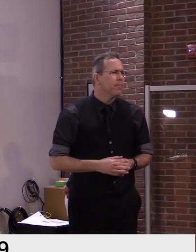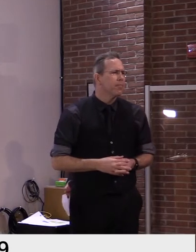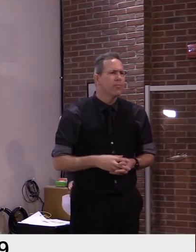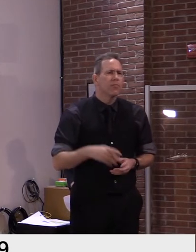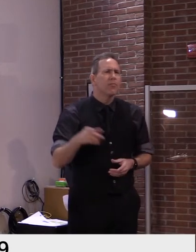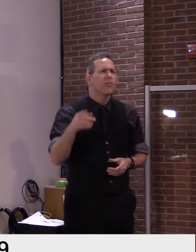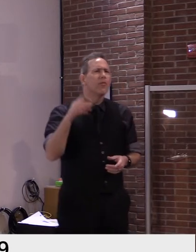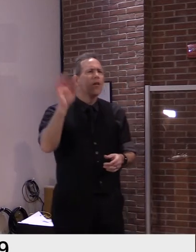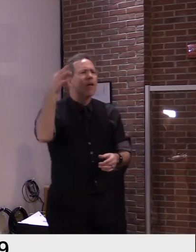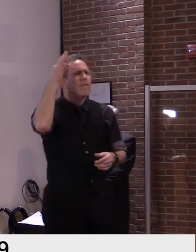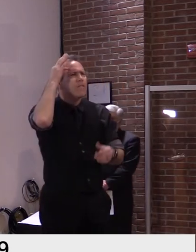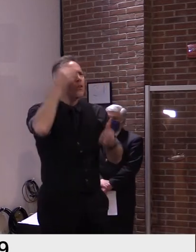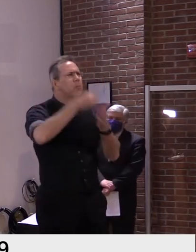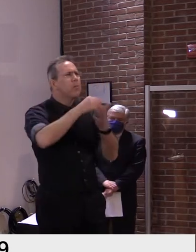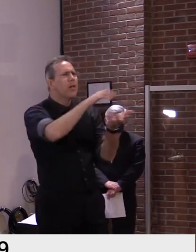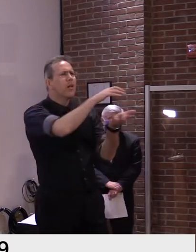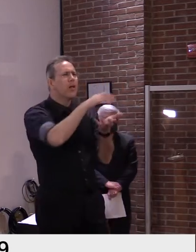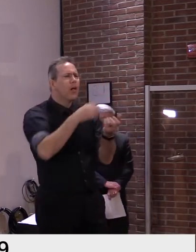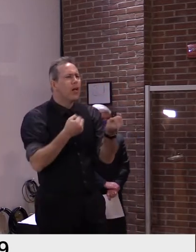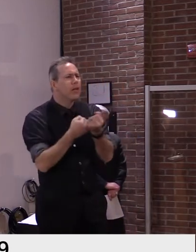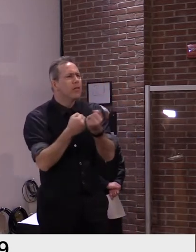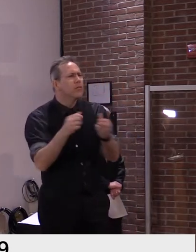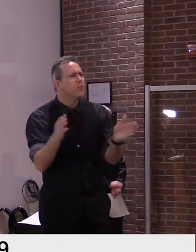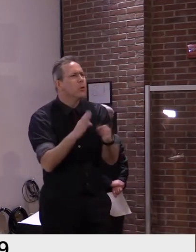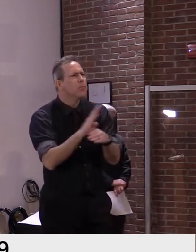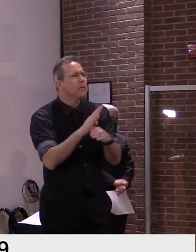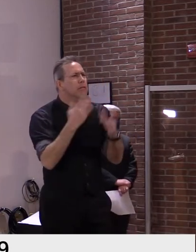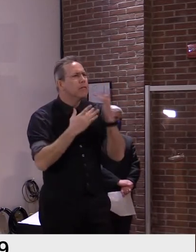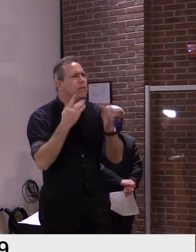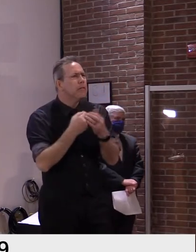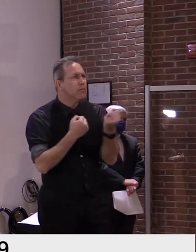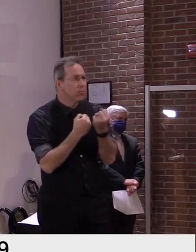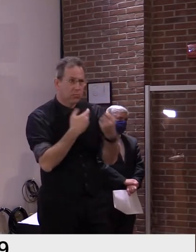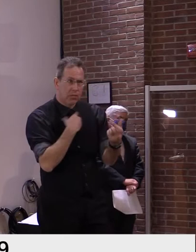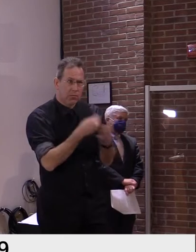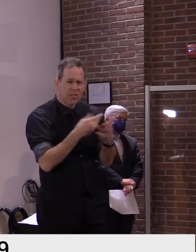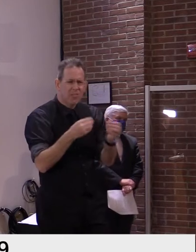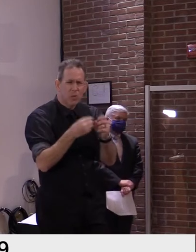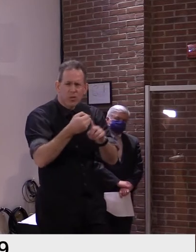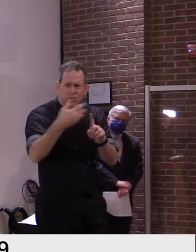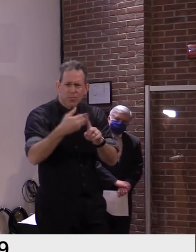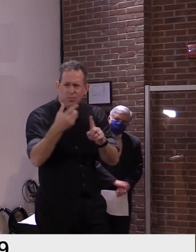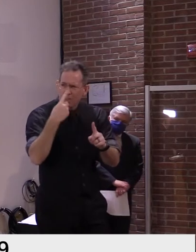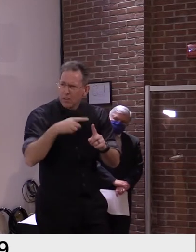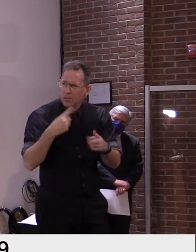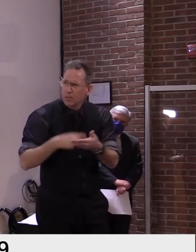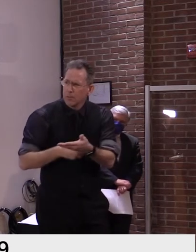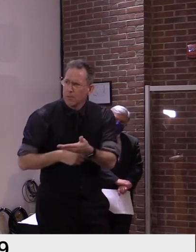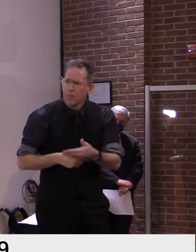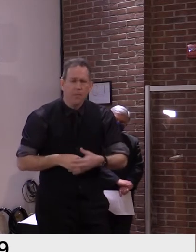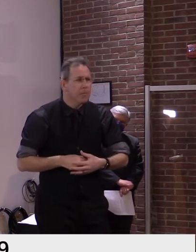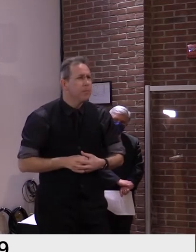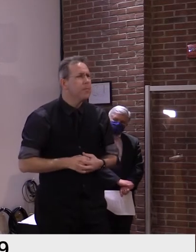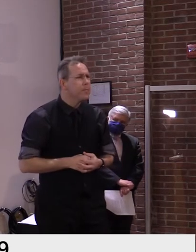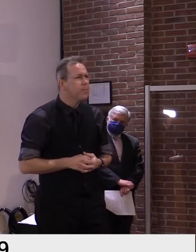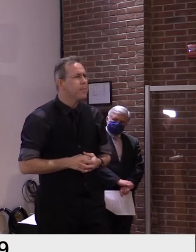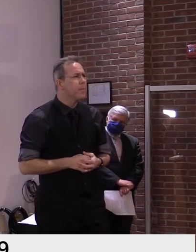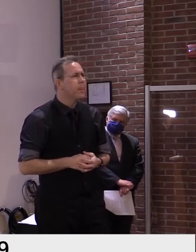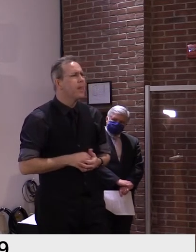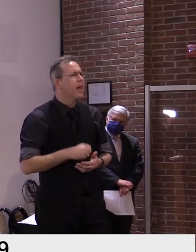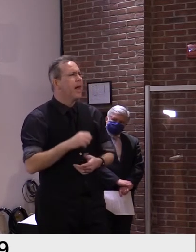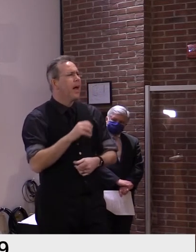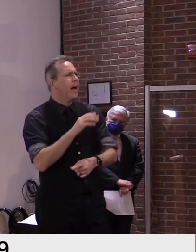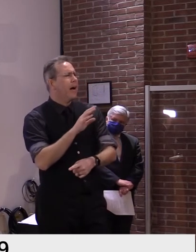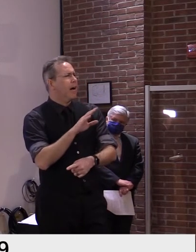Again, that hasn't completely passed at this point in time, still being considered by the Senate, correct?